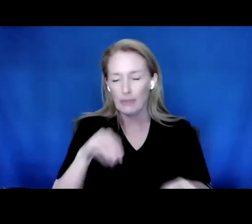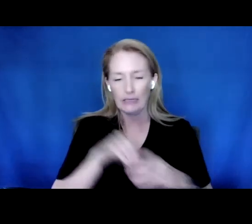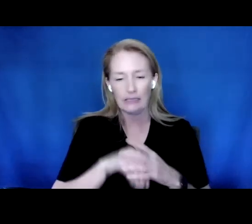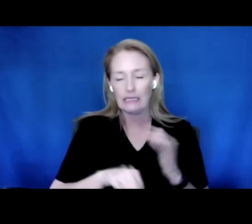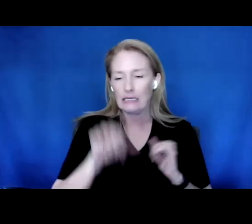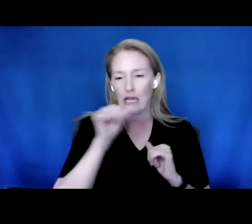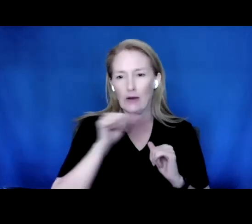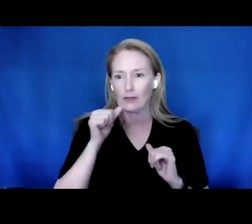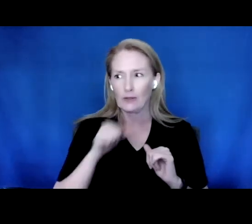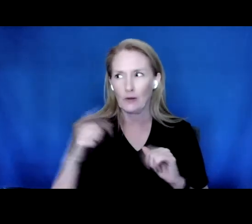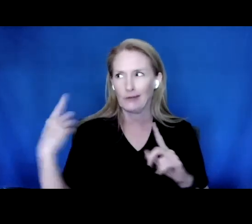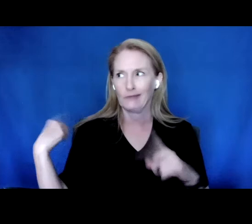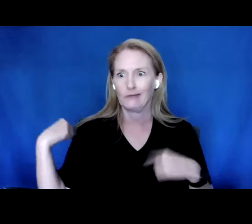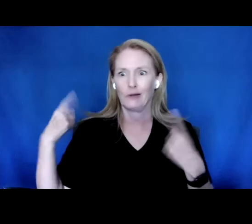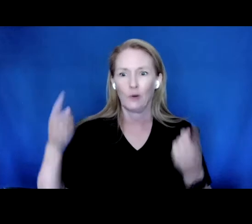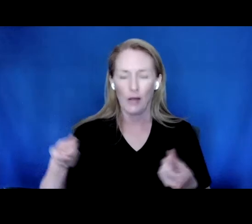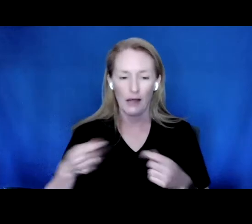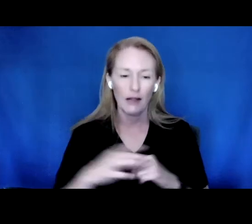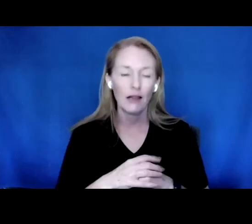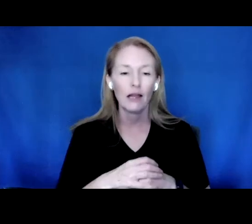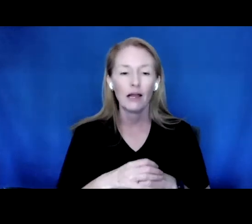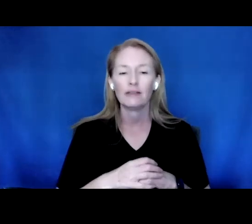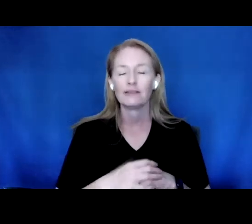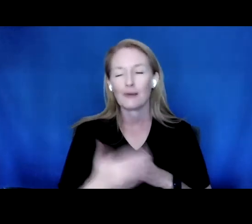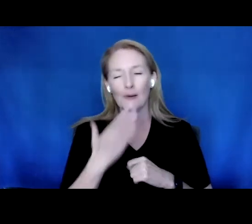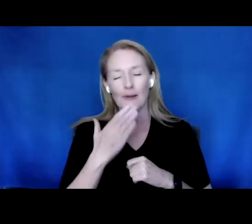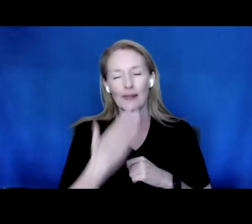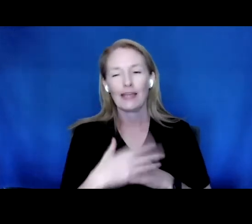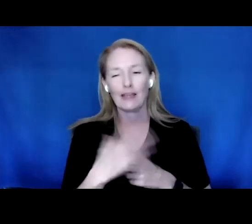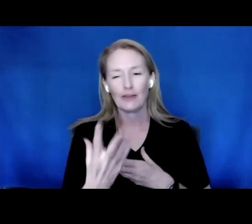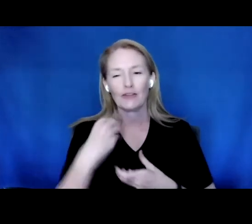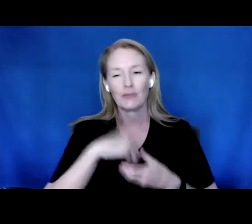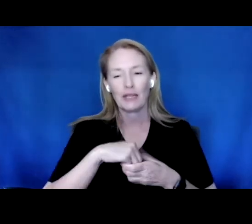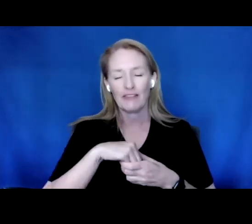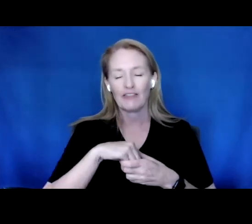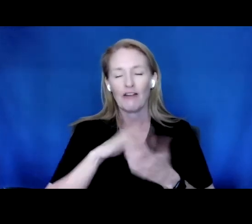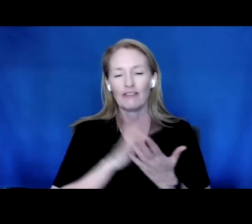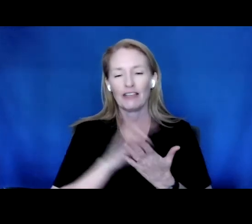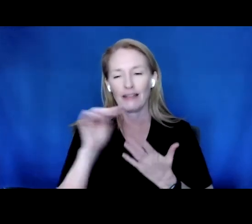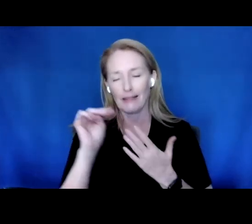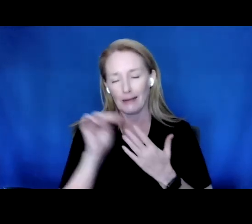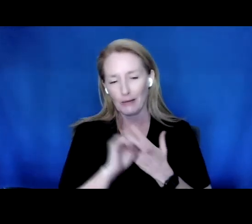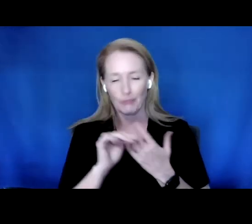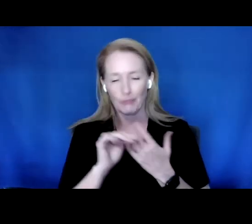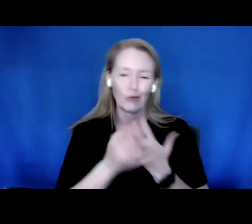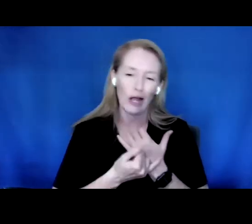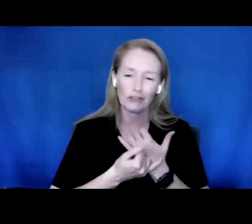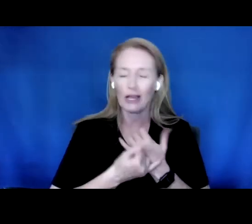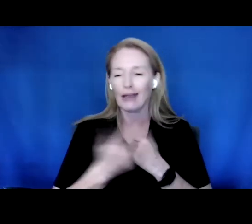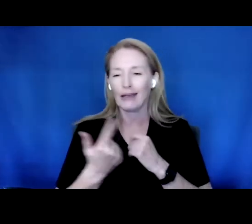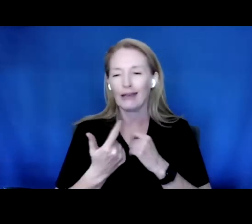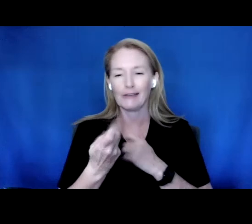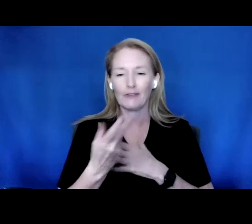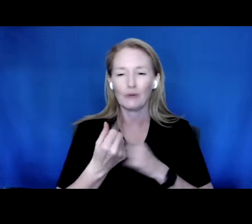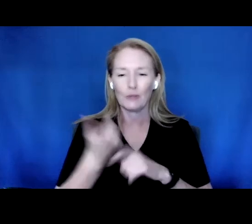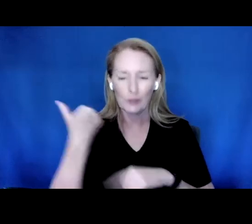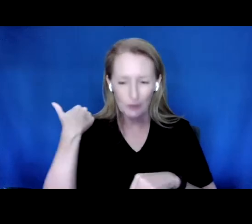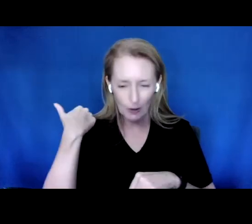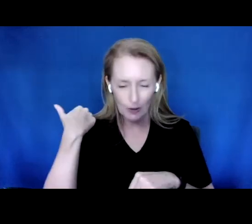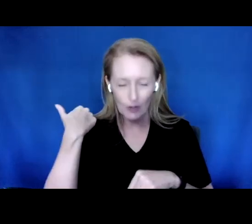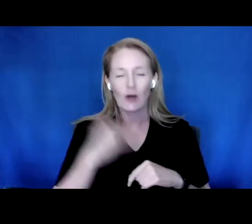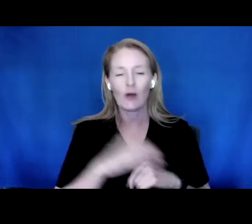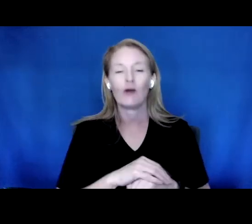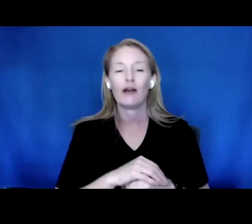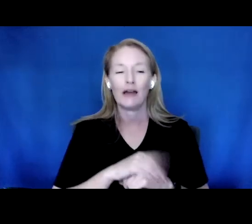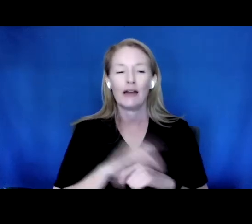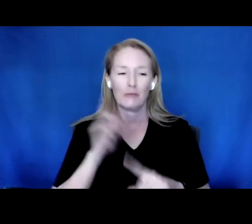getting on board with the project about a year ago when we were coming up with it, not knowing where it would take us. But of course, that's the purpose of why this summit was